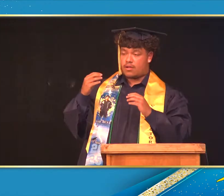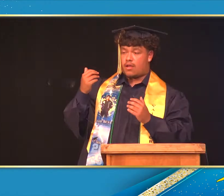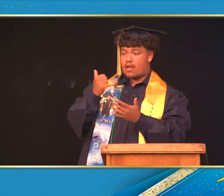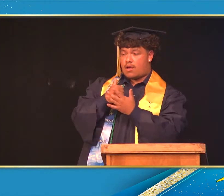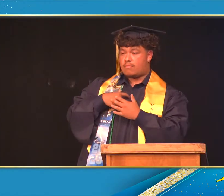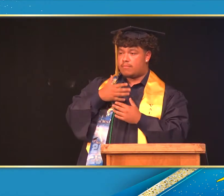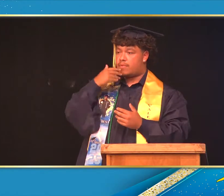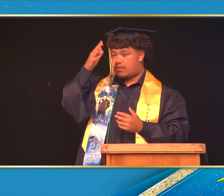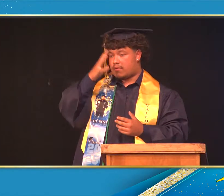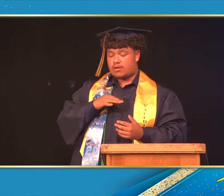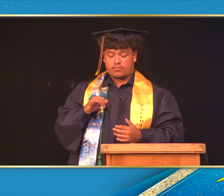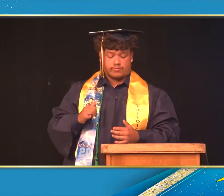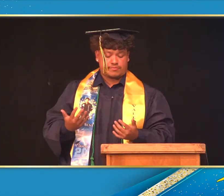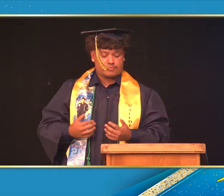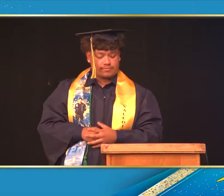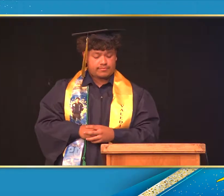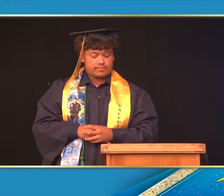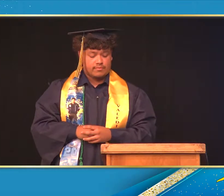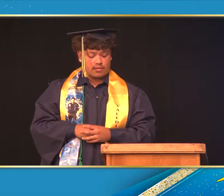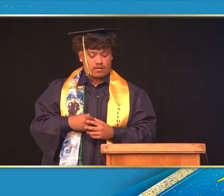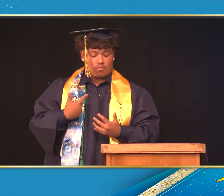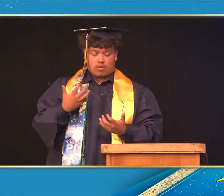well. They taught me to be a better man.